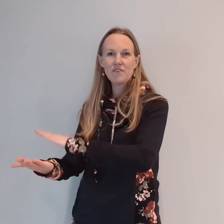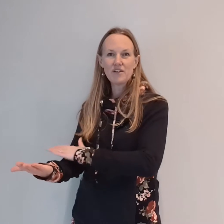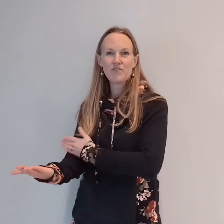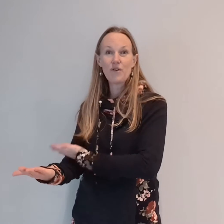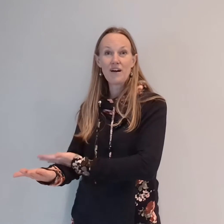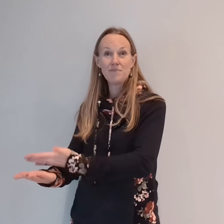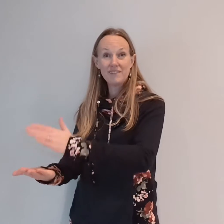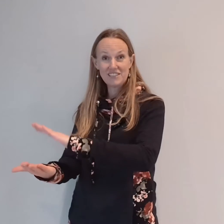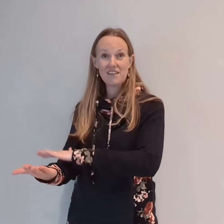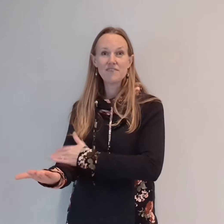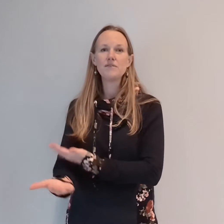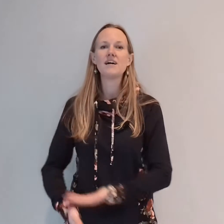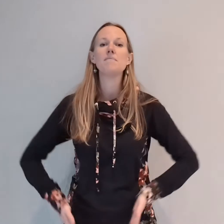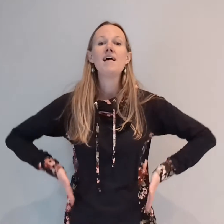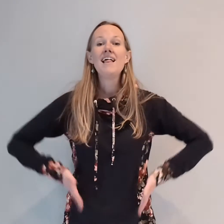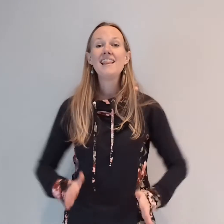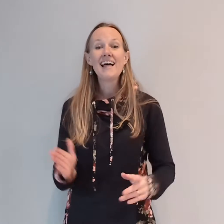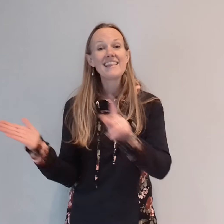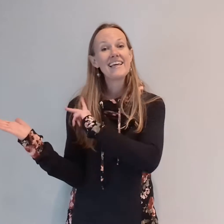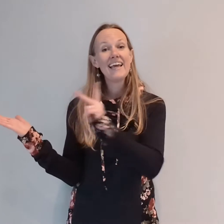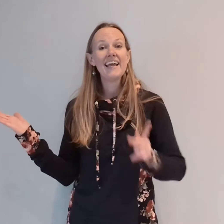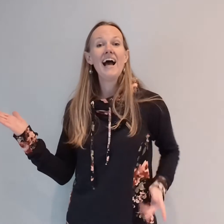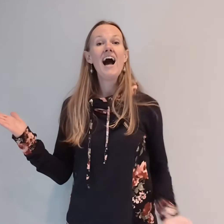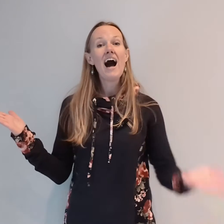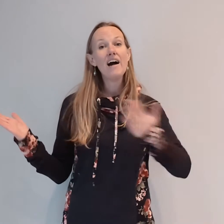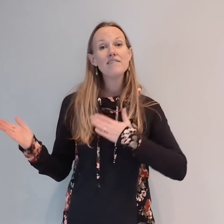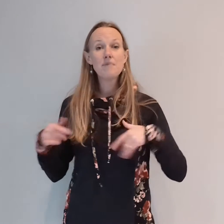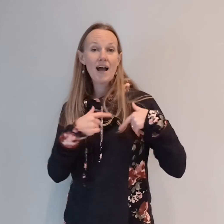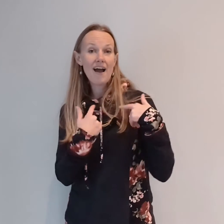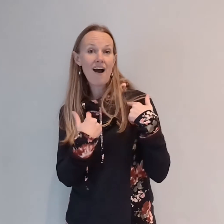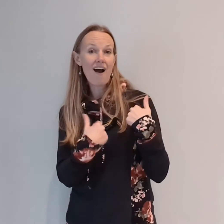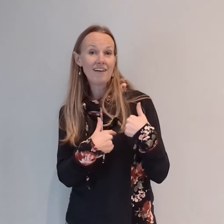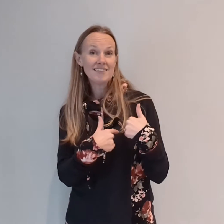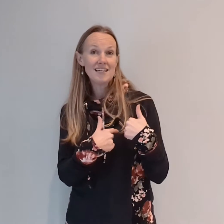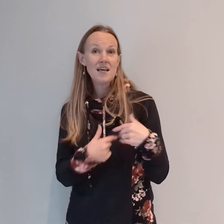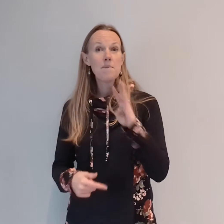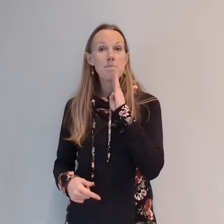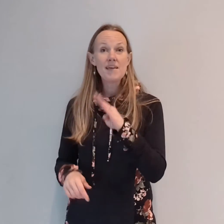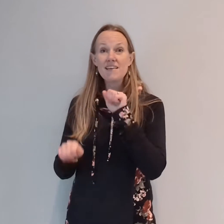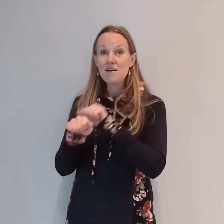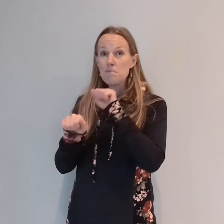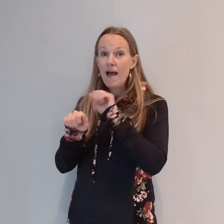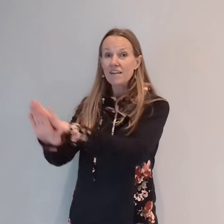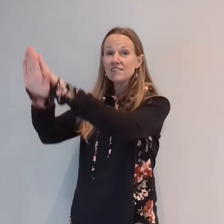your forearm. Let's try that from the top. Let the King of my heart be the